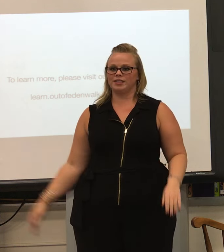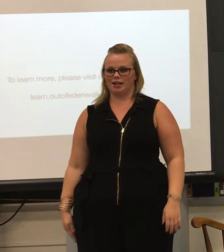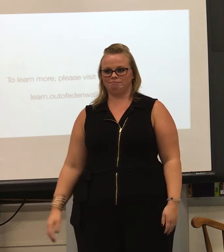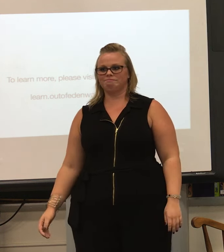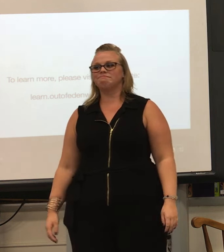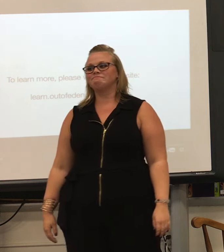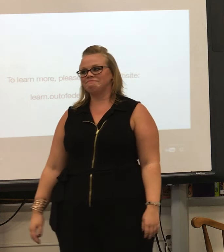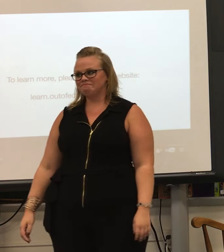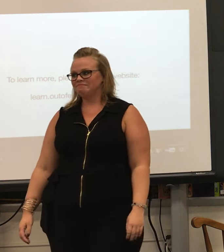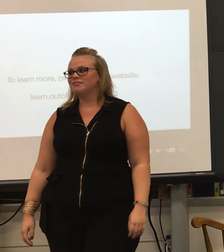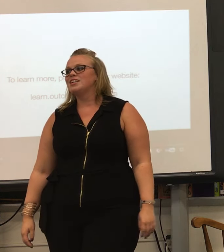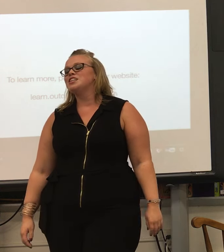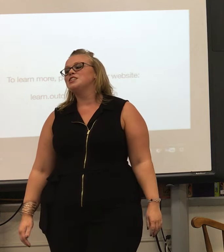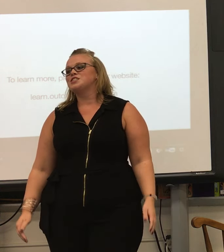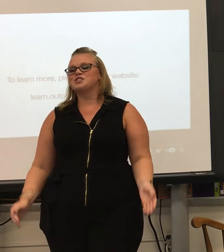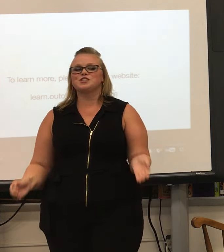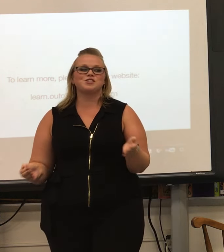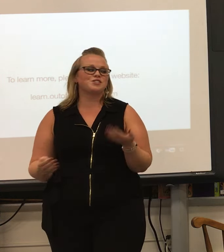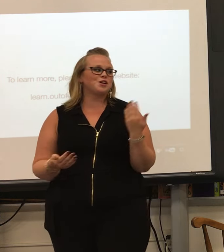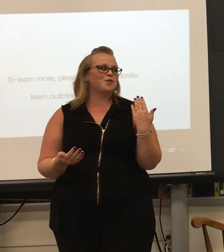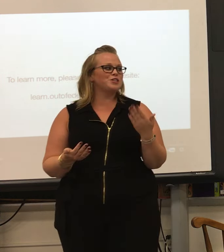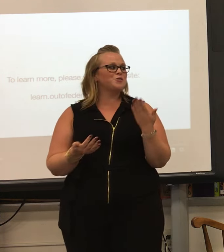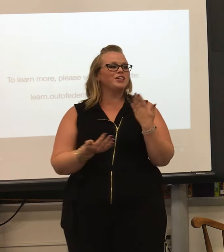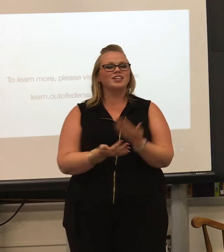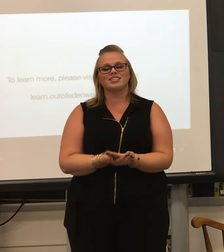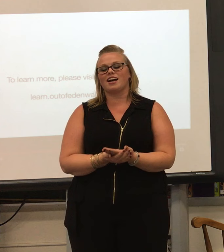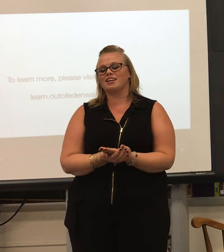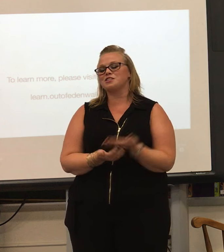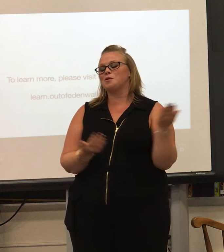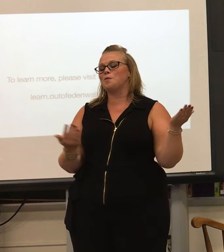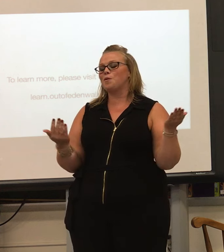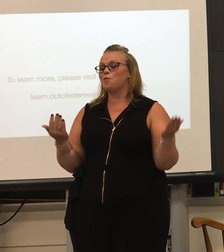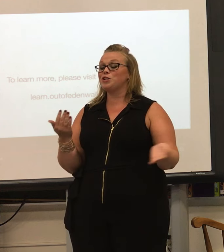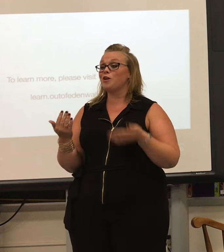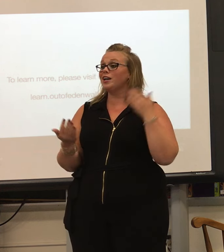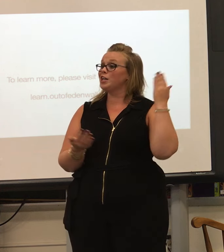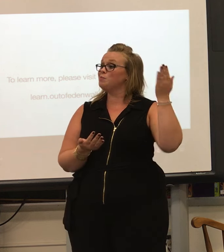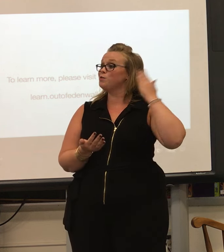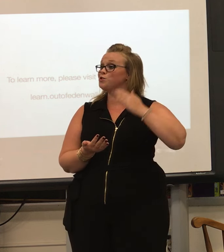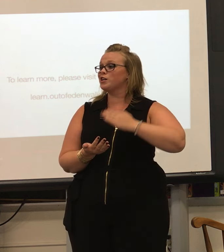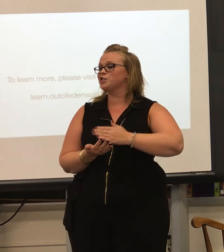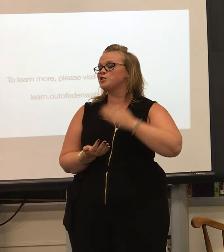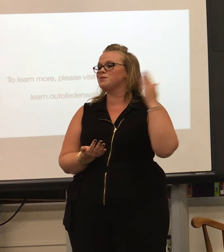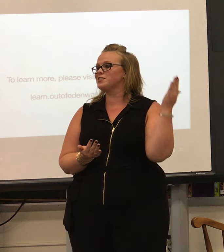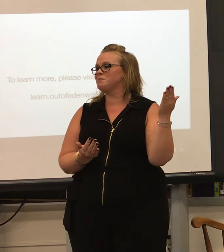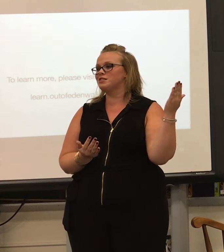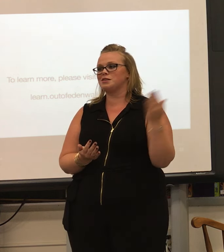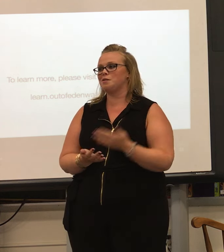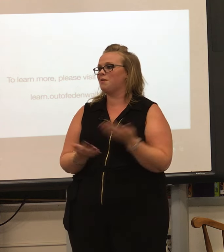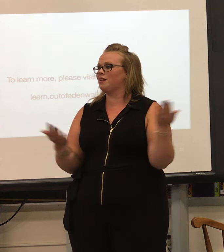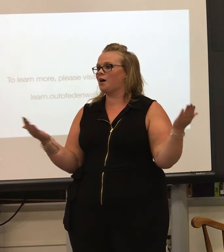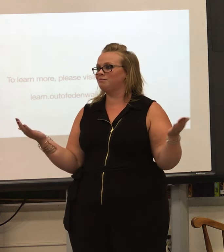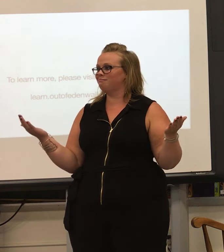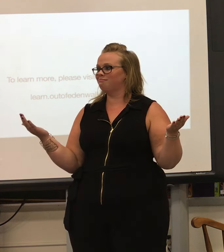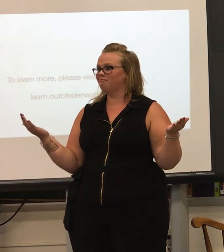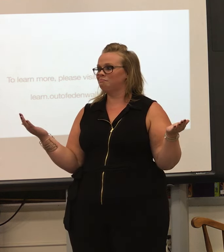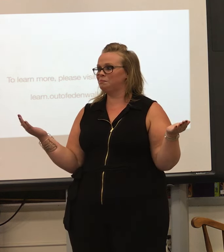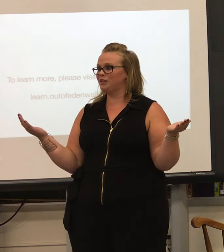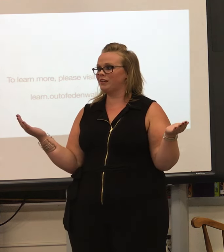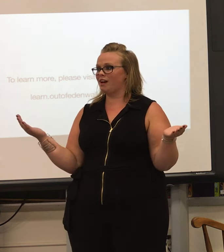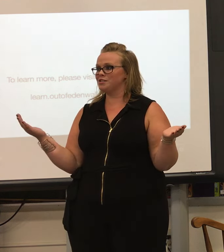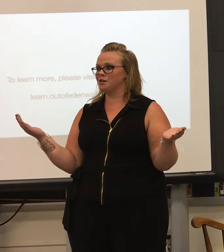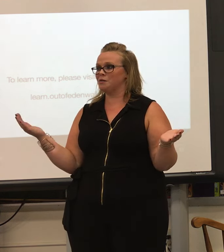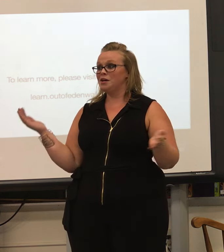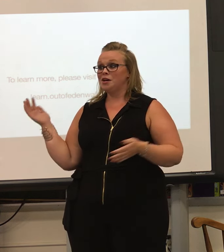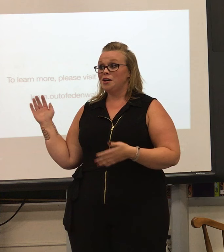with it, and we're like, whoa, this is nuts. So it's really exciting. So we try to keep those structures, but some days it may not